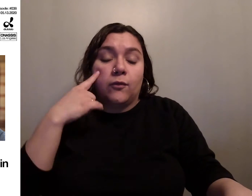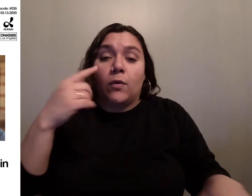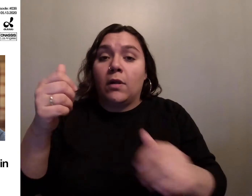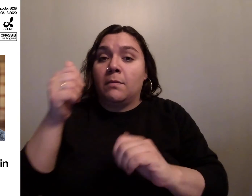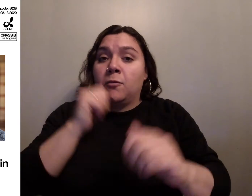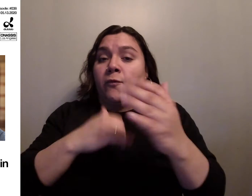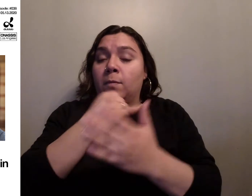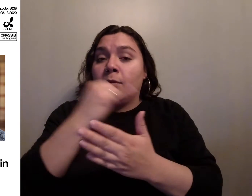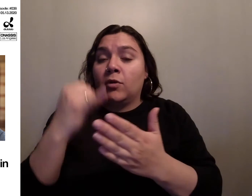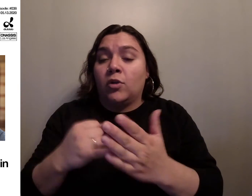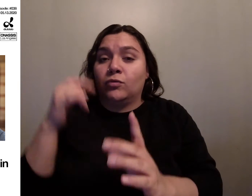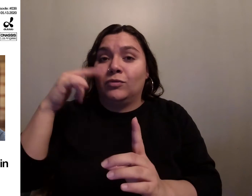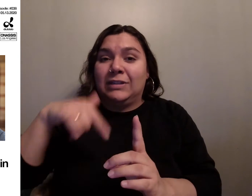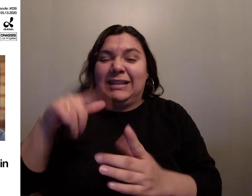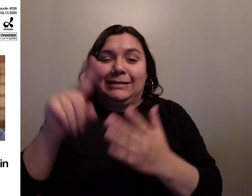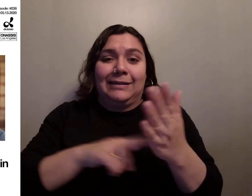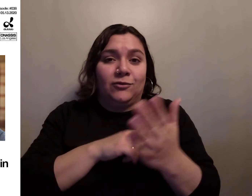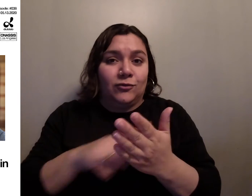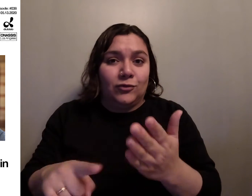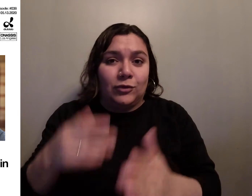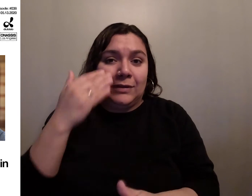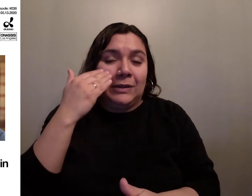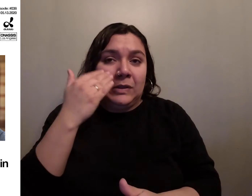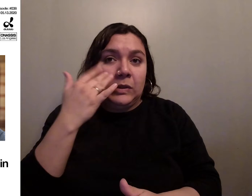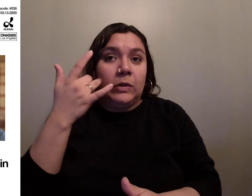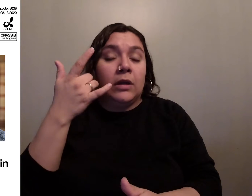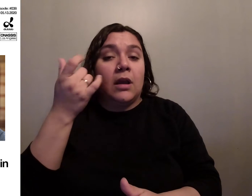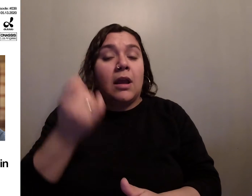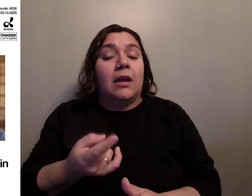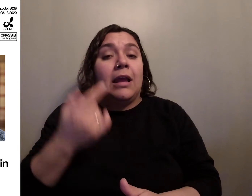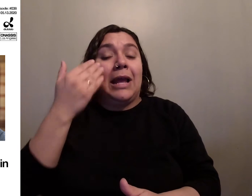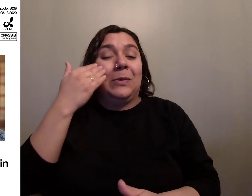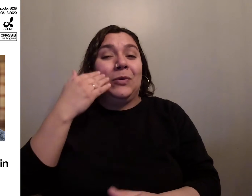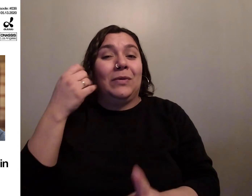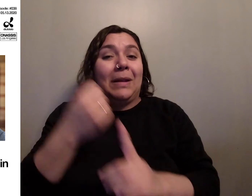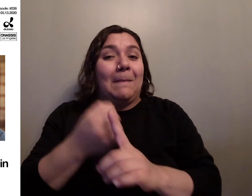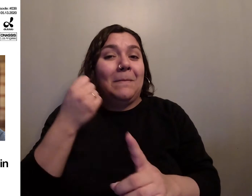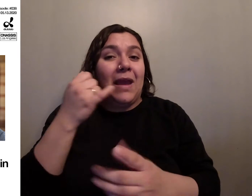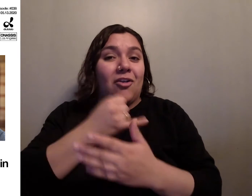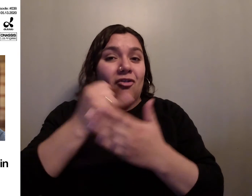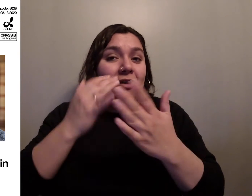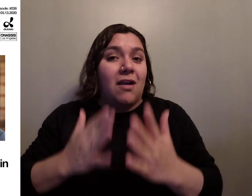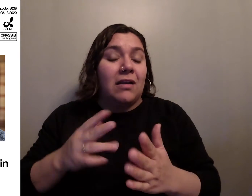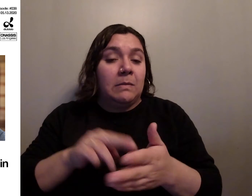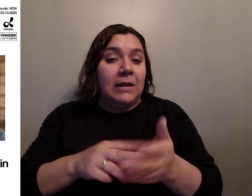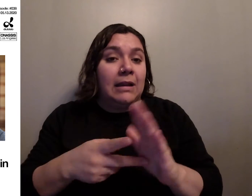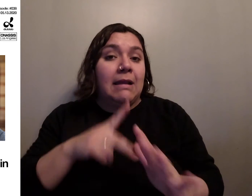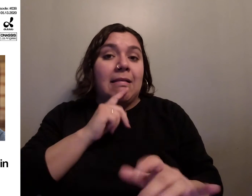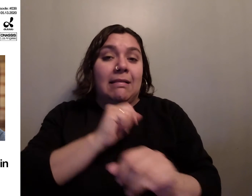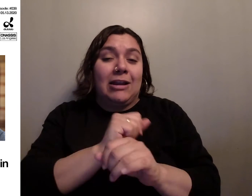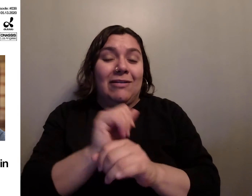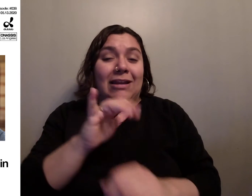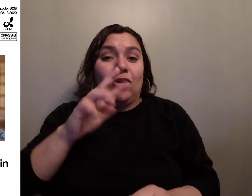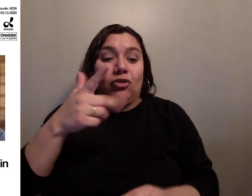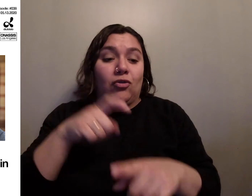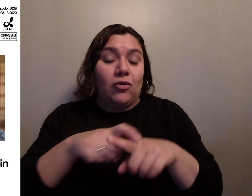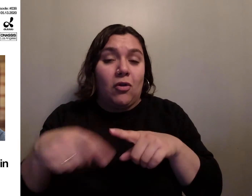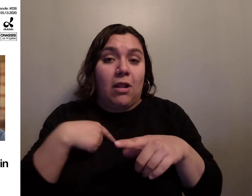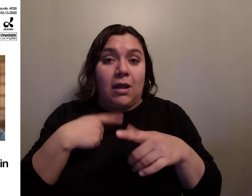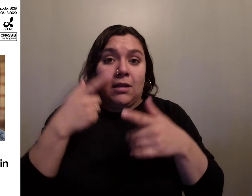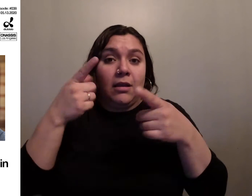as I knew what was going to happen in the performing arts with these cancellations, I knew the impact it would have on artists.